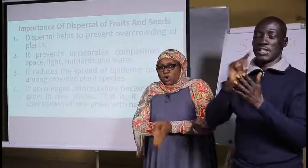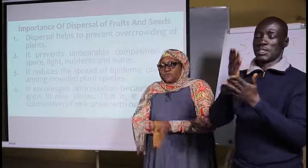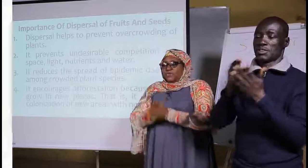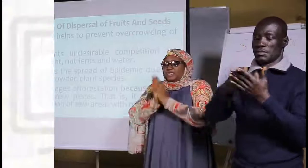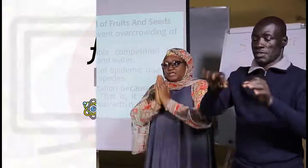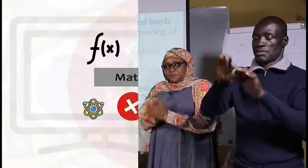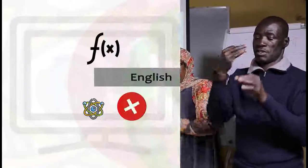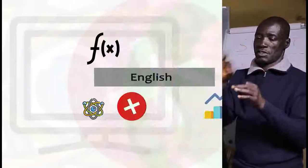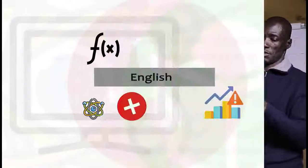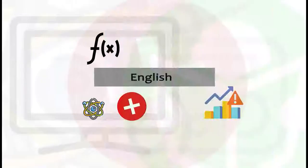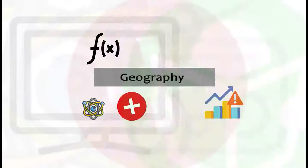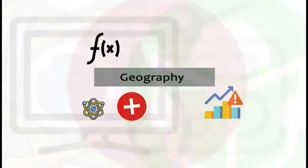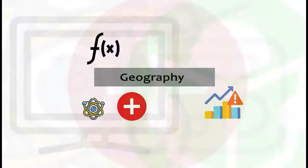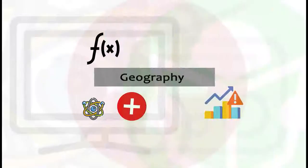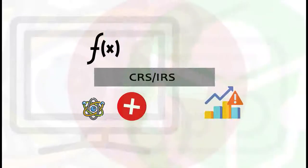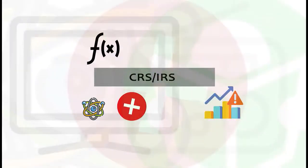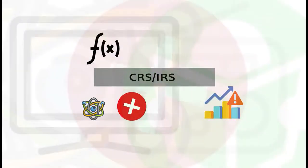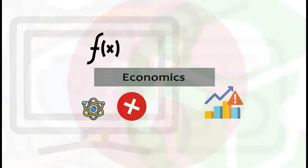importance of dispersal.